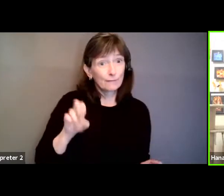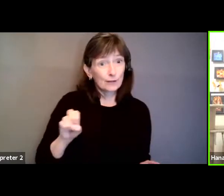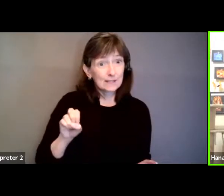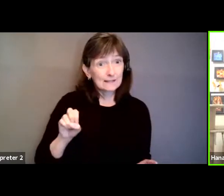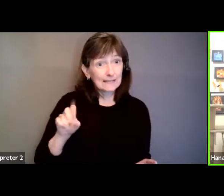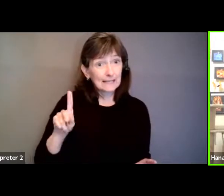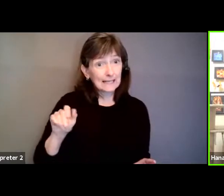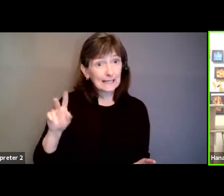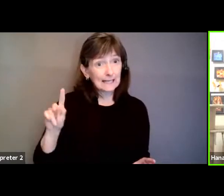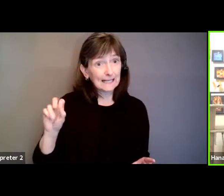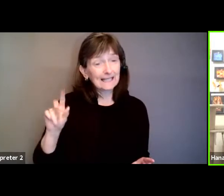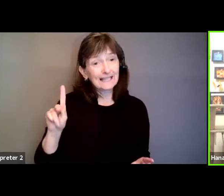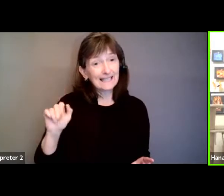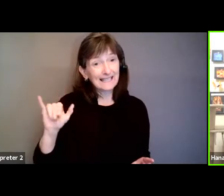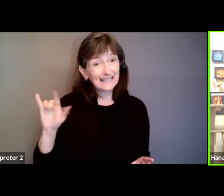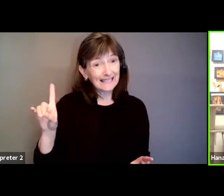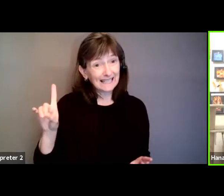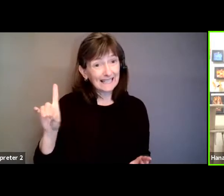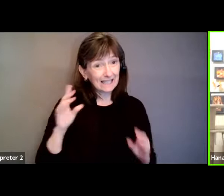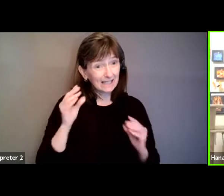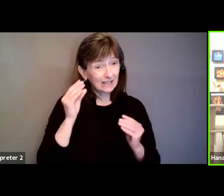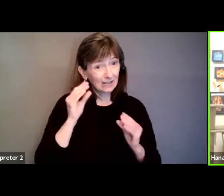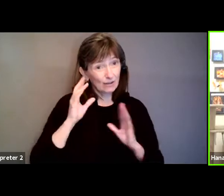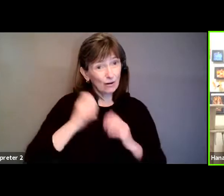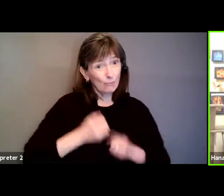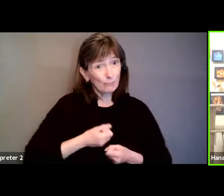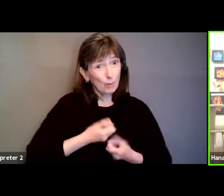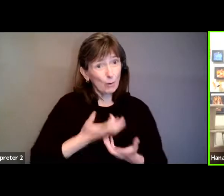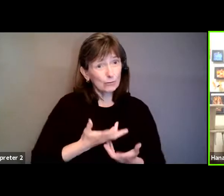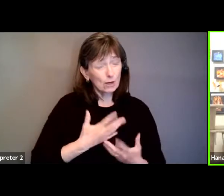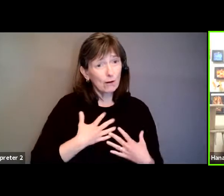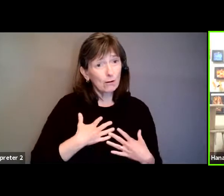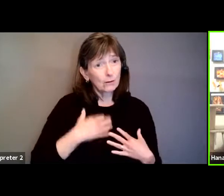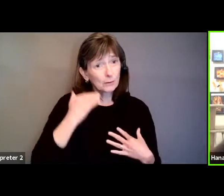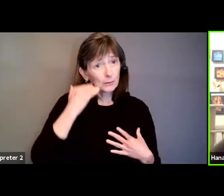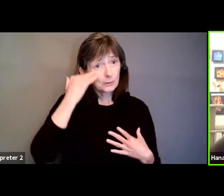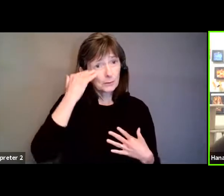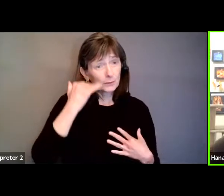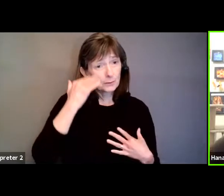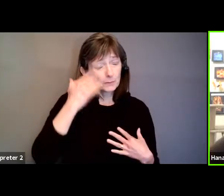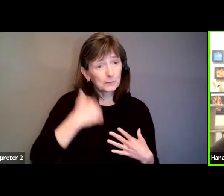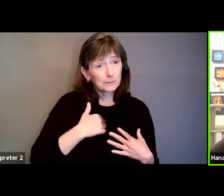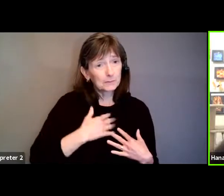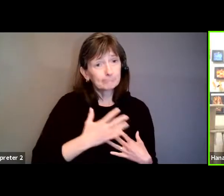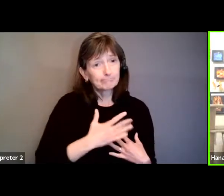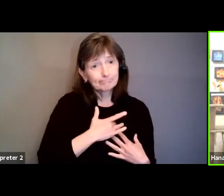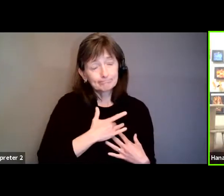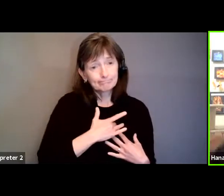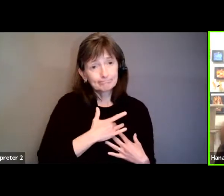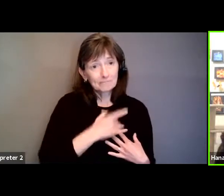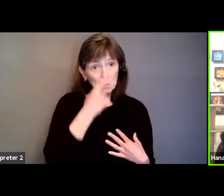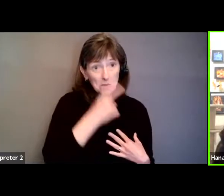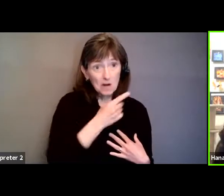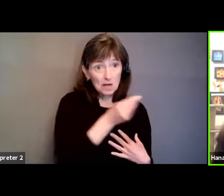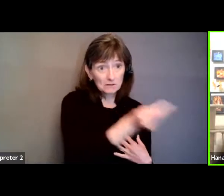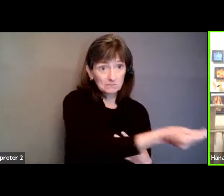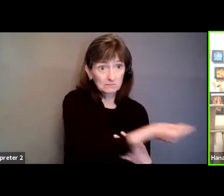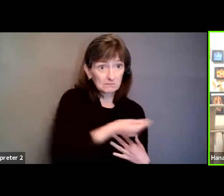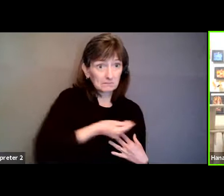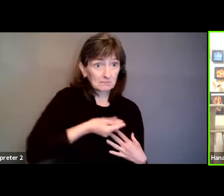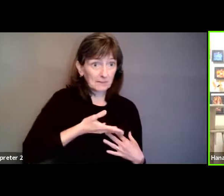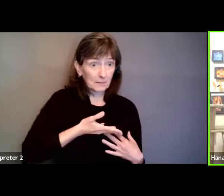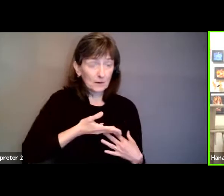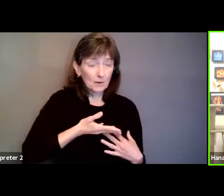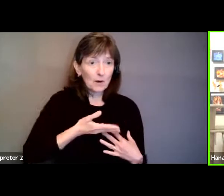needed. And honestly, it blew me away because I didn't think that, I knew